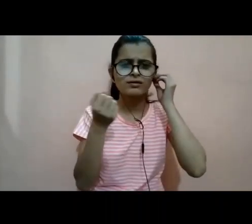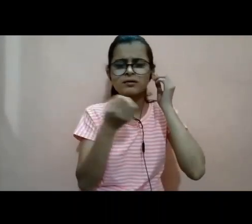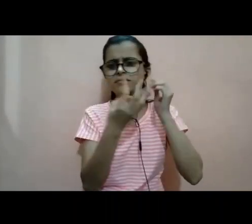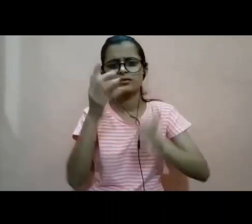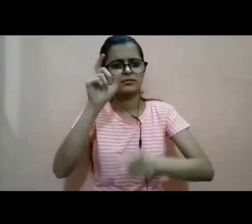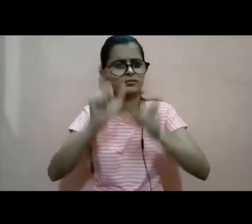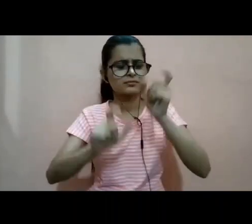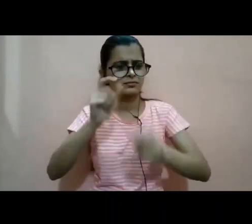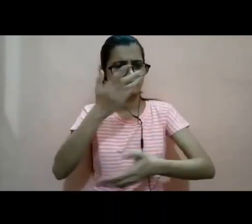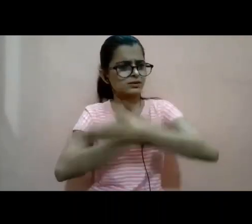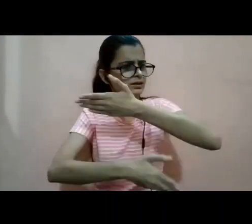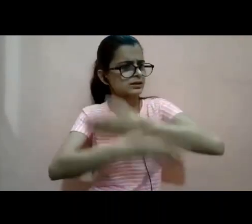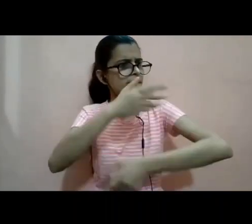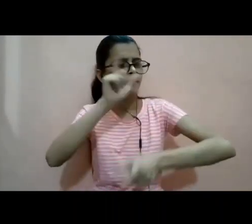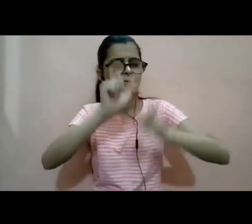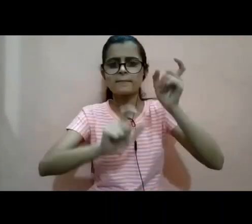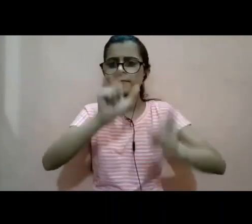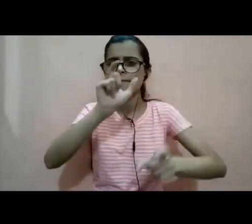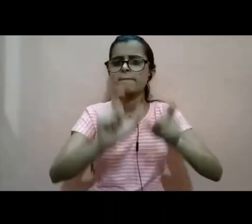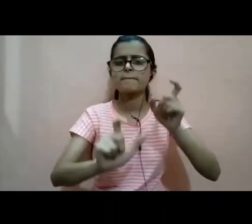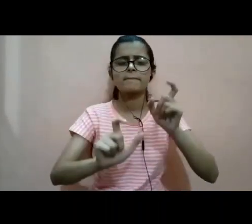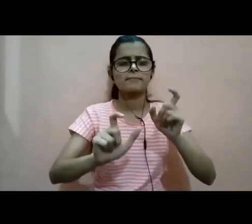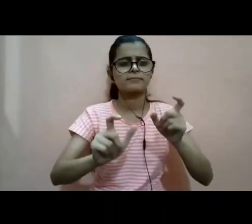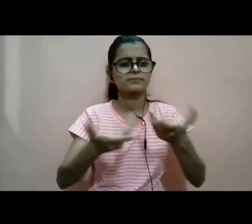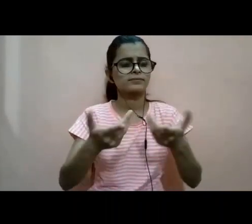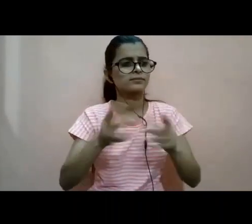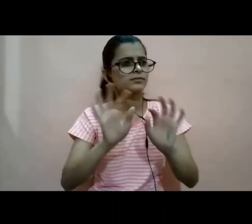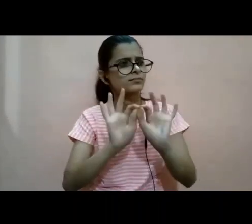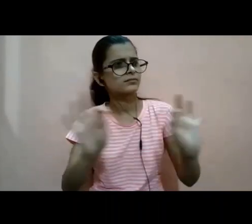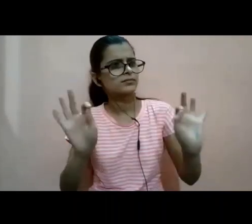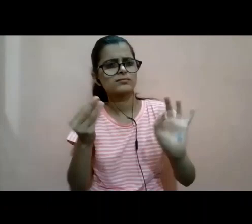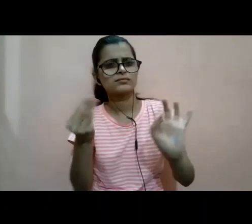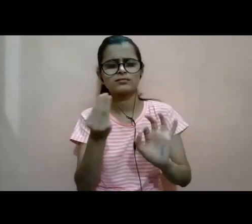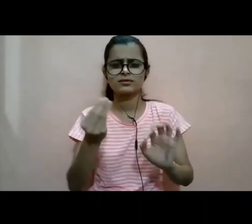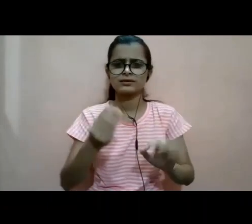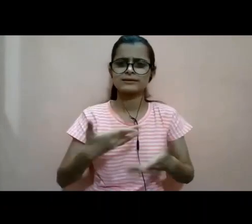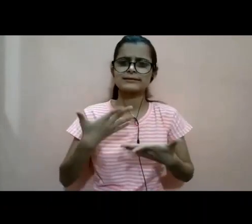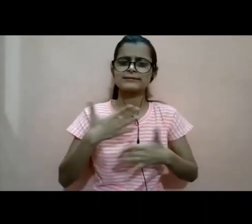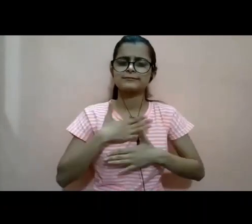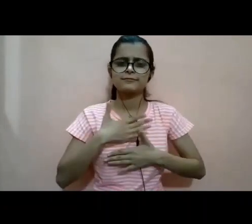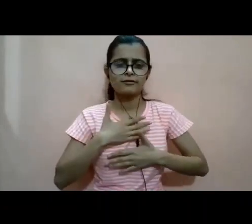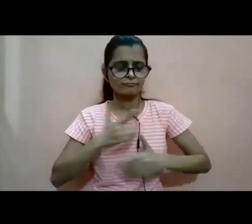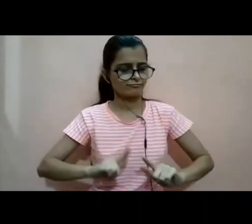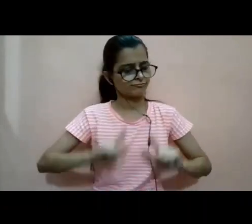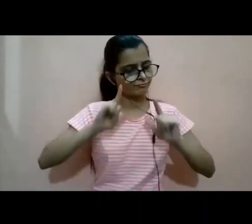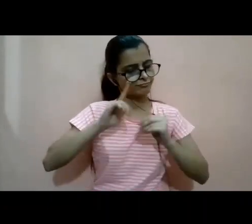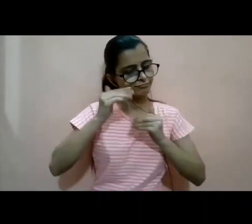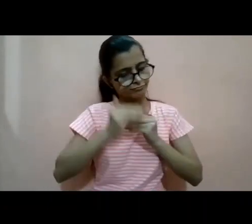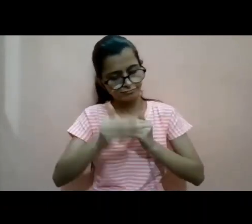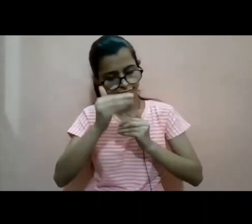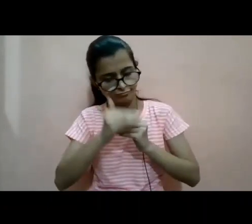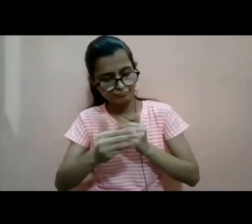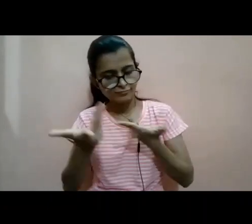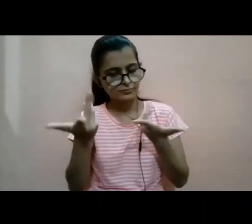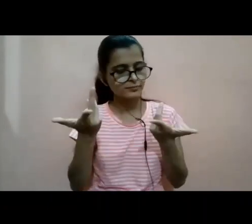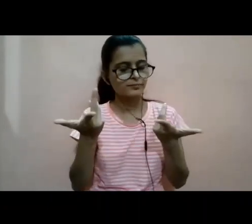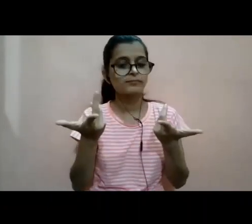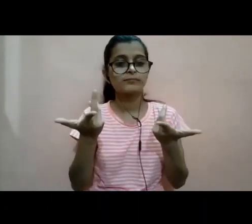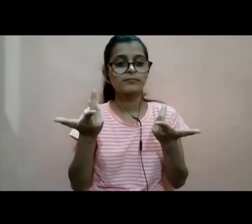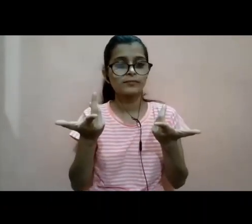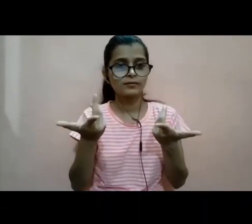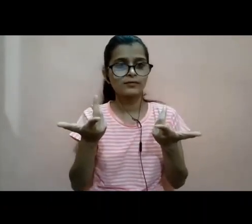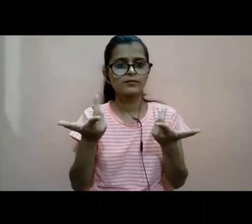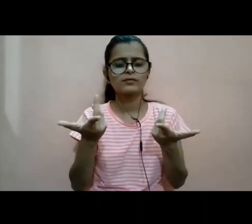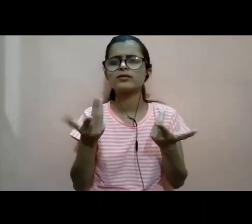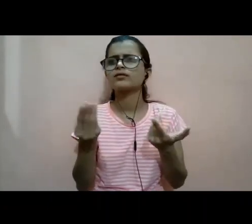particularly disabled people, this was, simply a case of survival. But then that, at the same